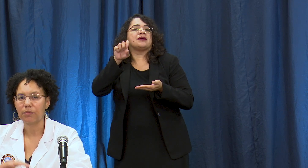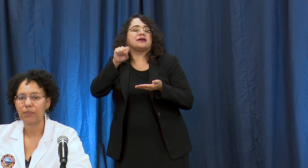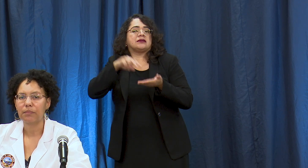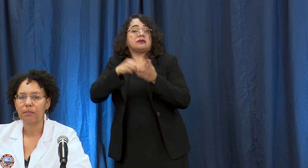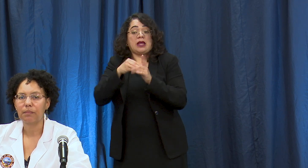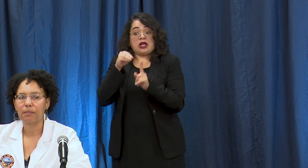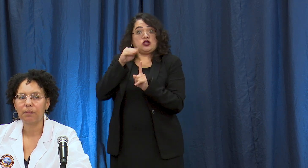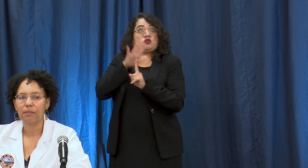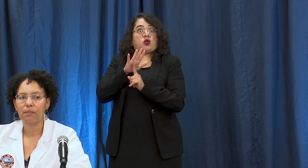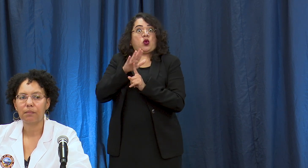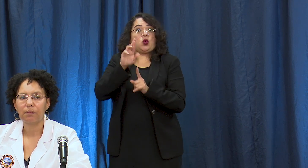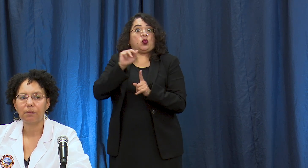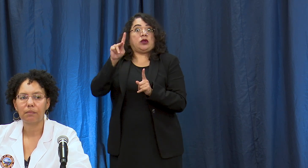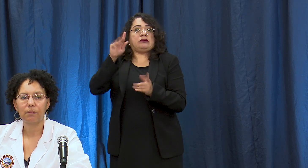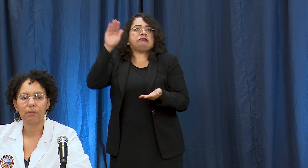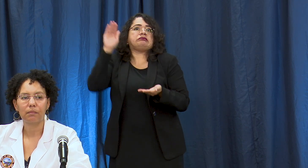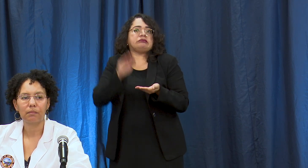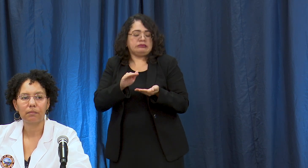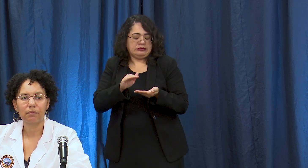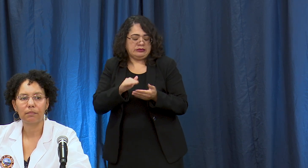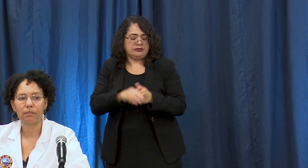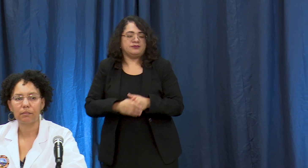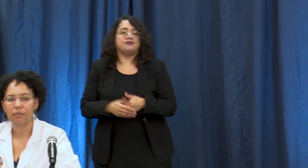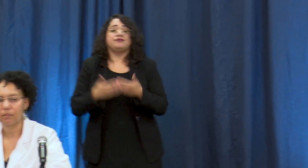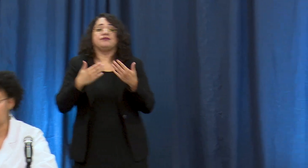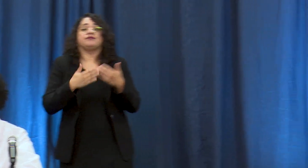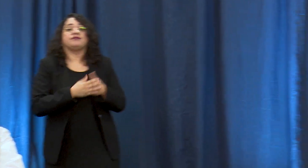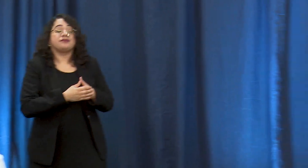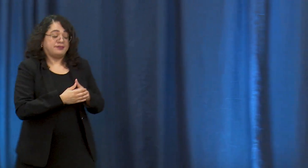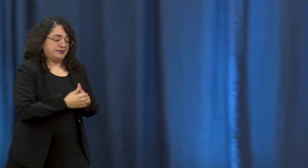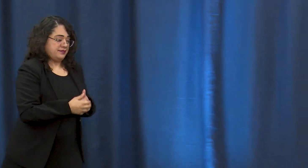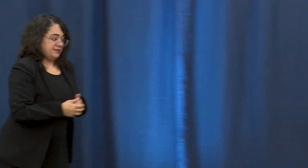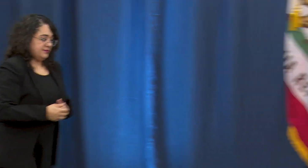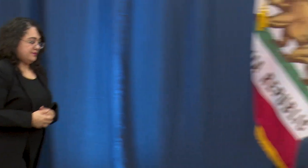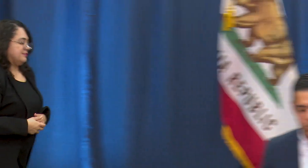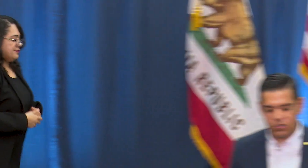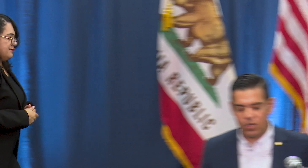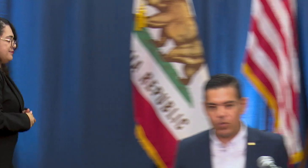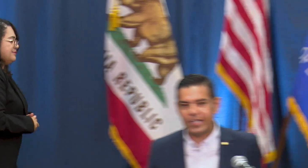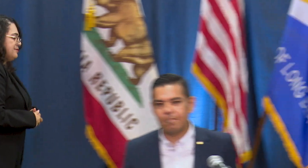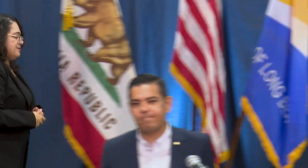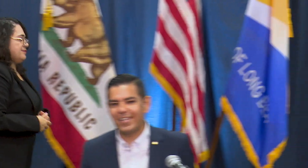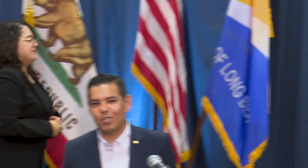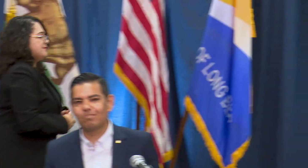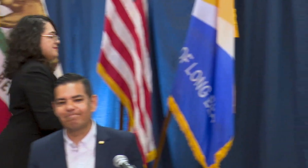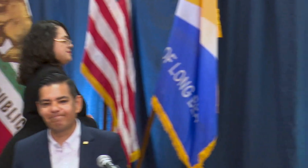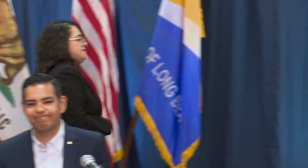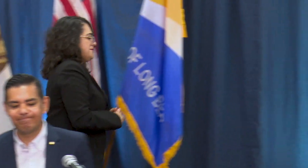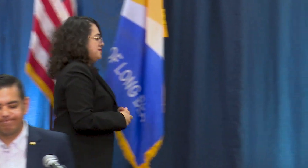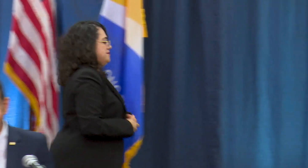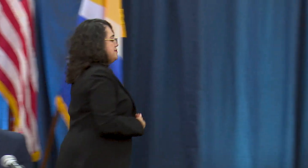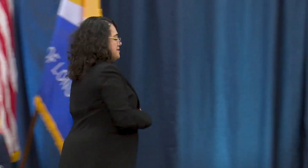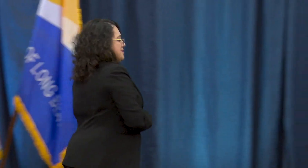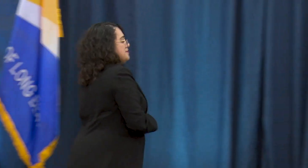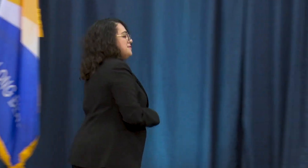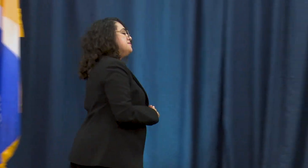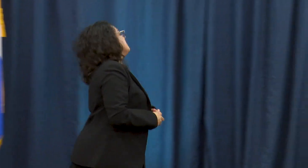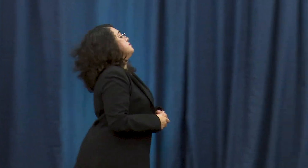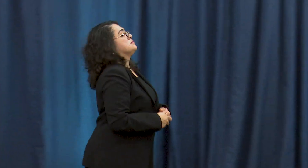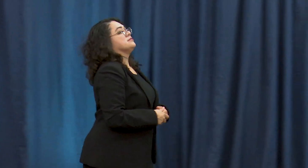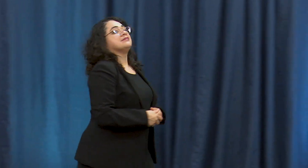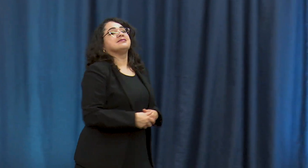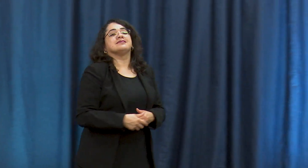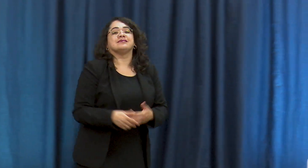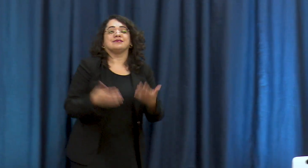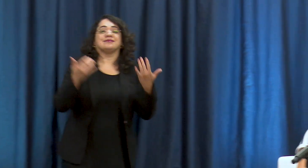lower. Great. Well, thank you. I'm going to go ahead and now turn this over to Teresa for our Spanish recap. Thank you.